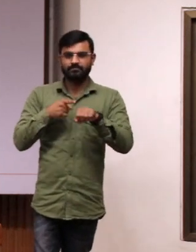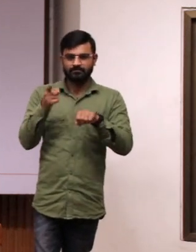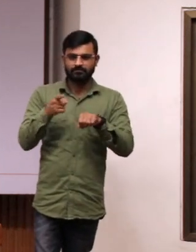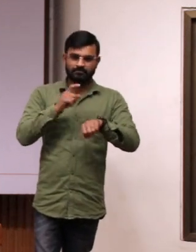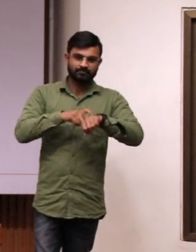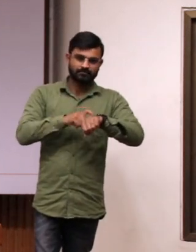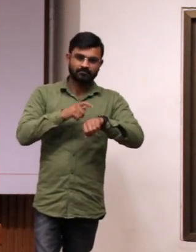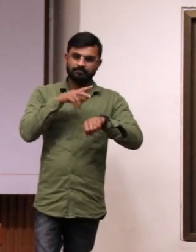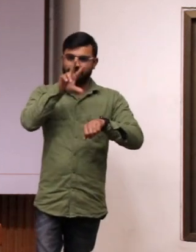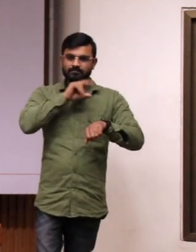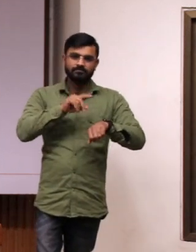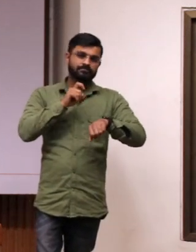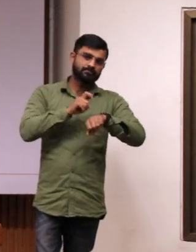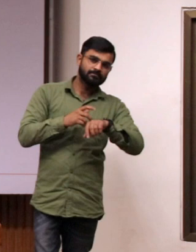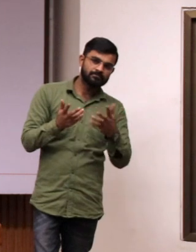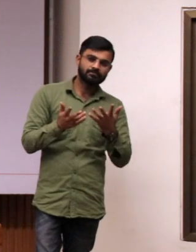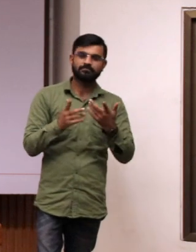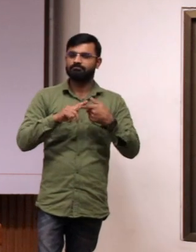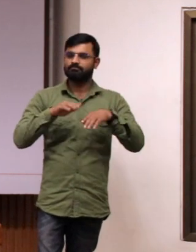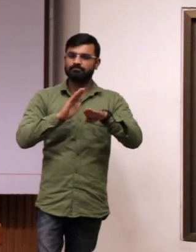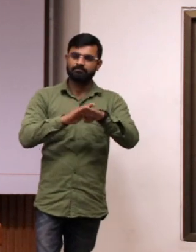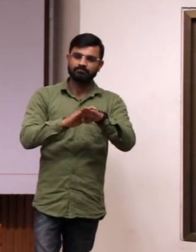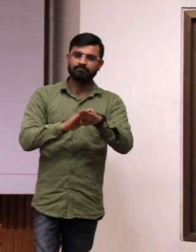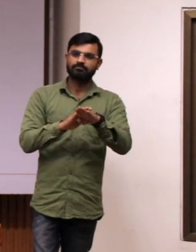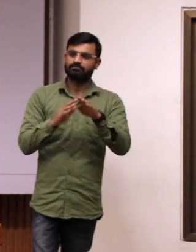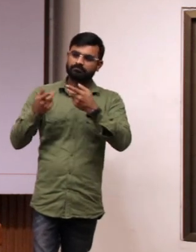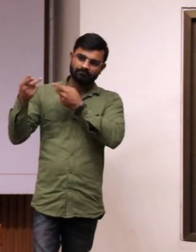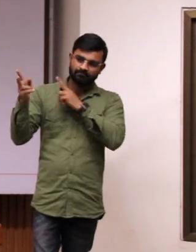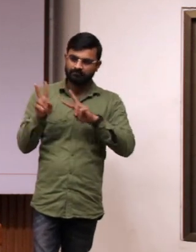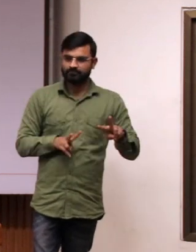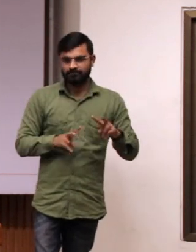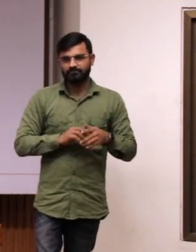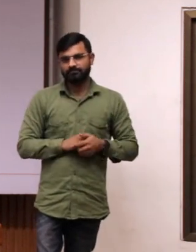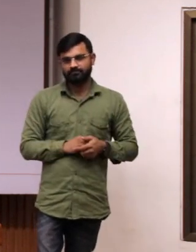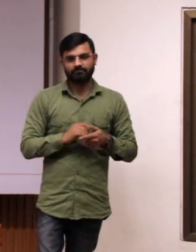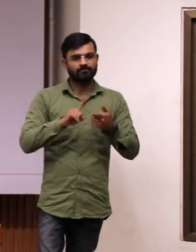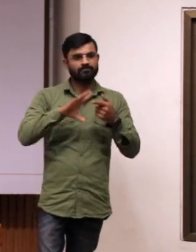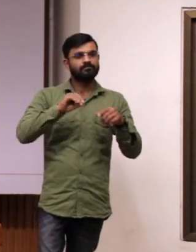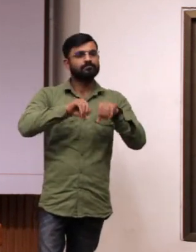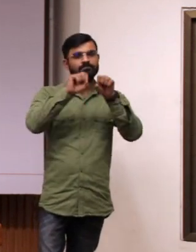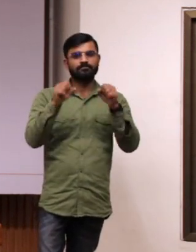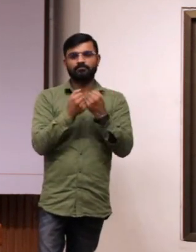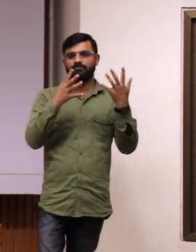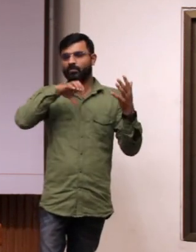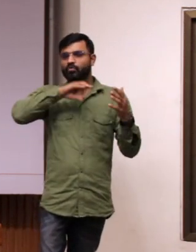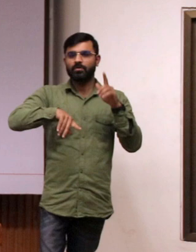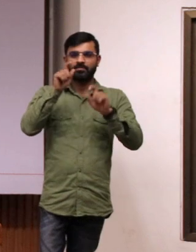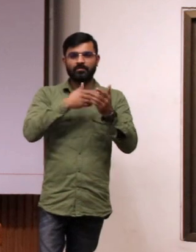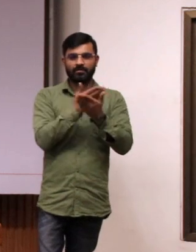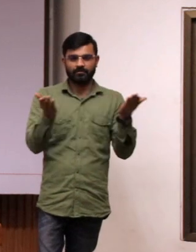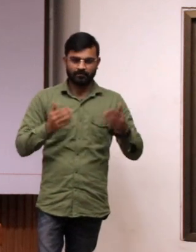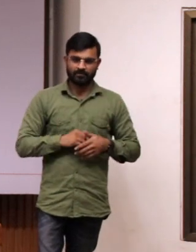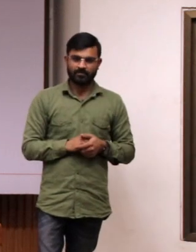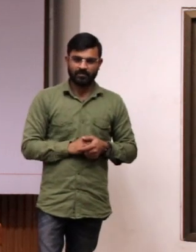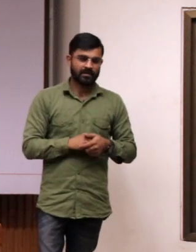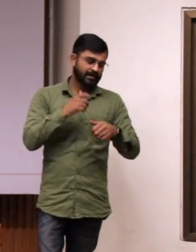the time you've spoken about time and your experience of bringing back ecosystem, because there are a lot of young people here.